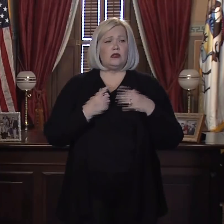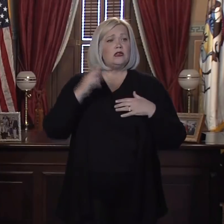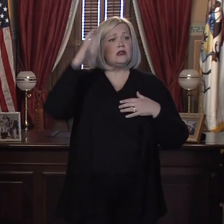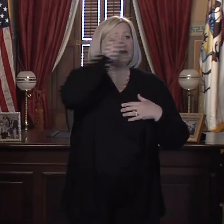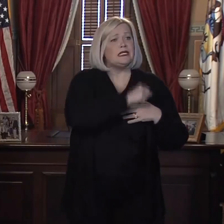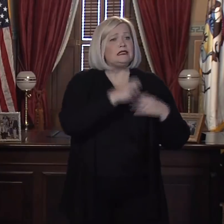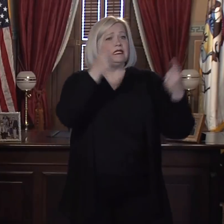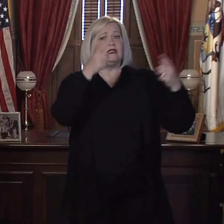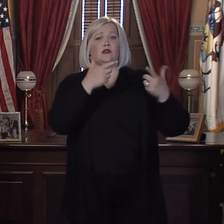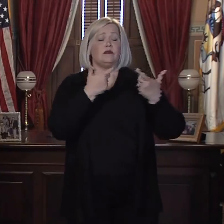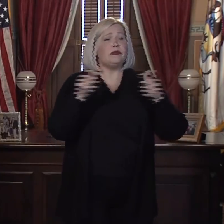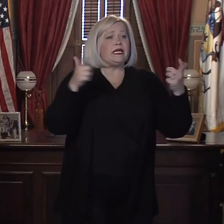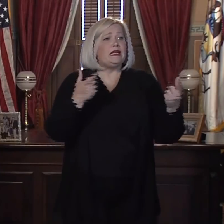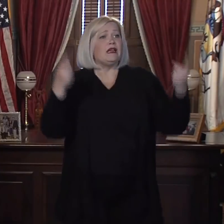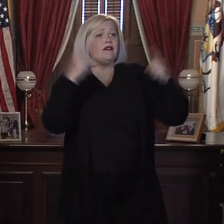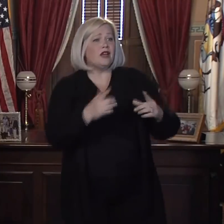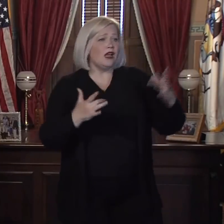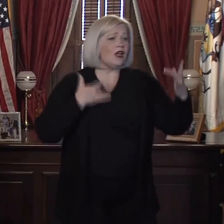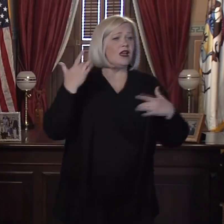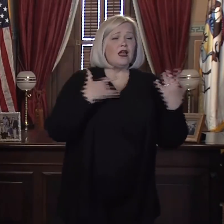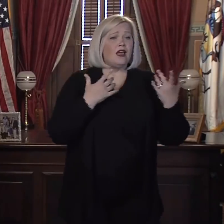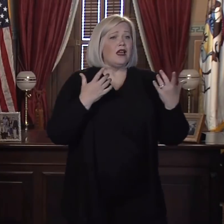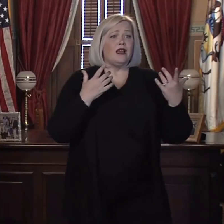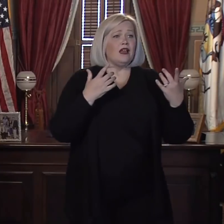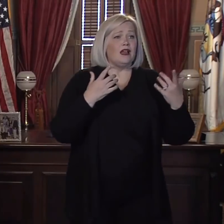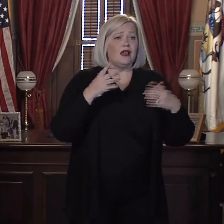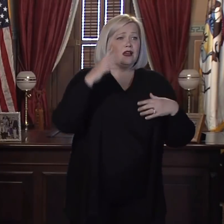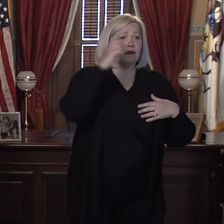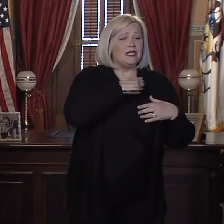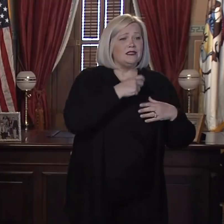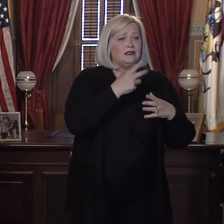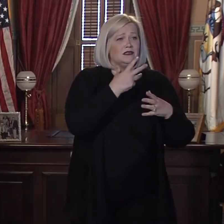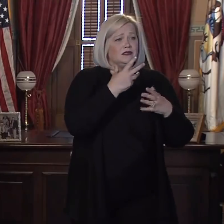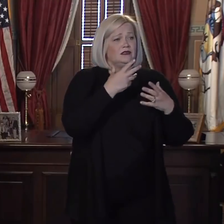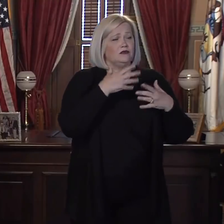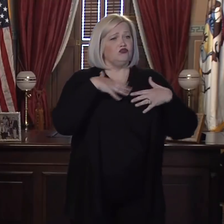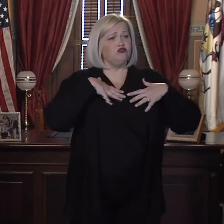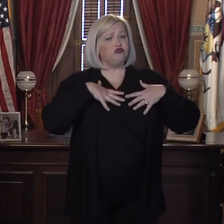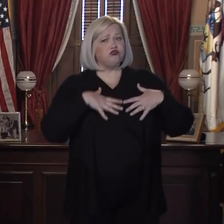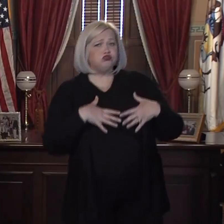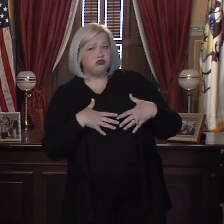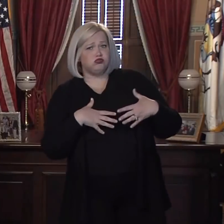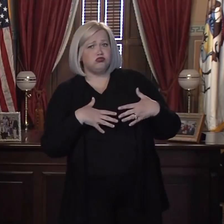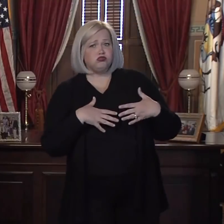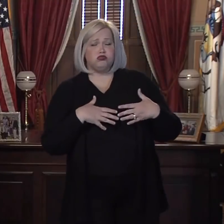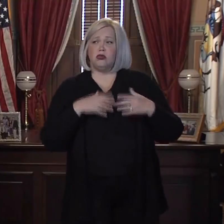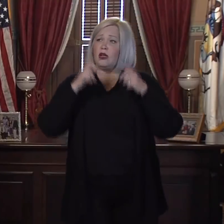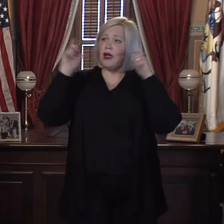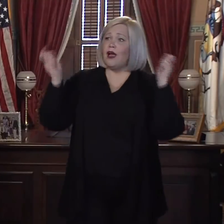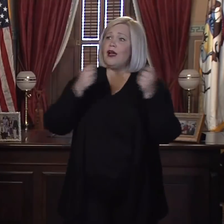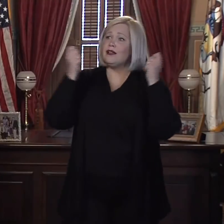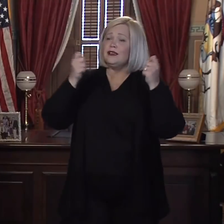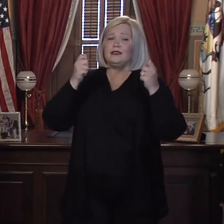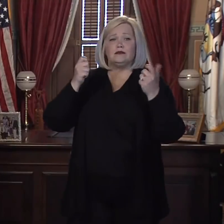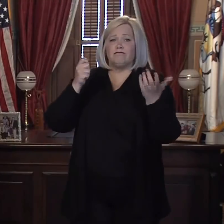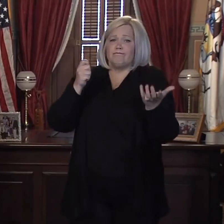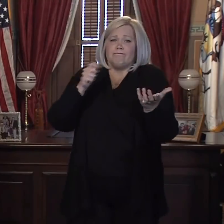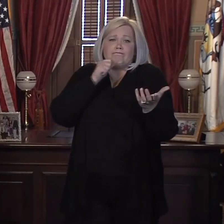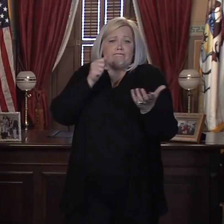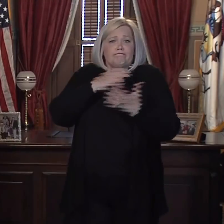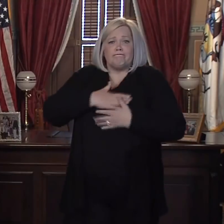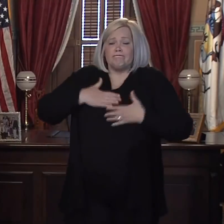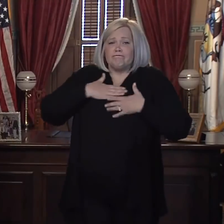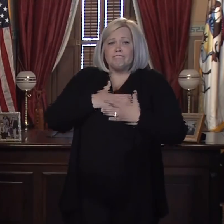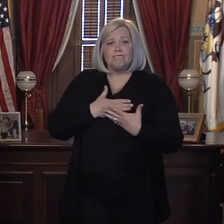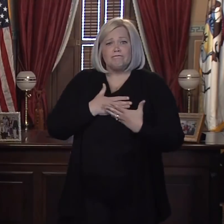out on events that you had planned to take part in, the loneliness of celebrating a holiday without your loved ones, the